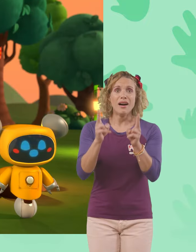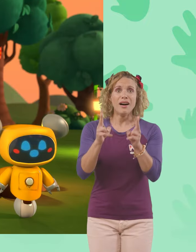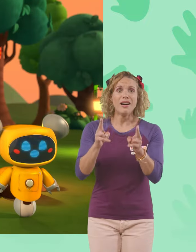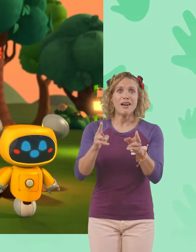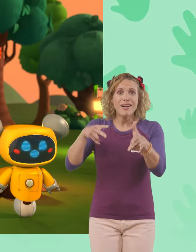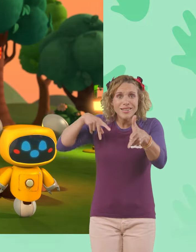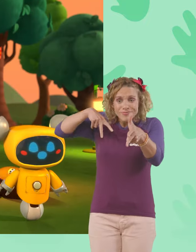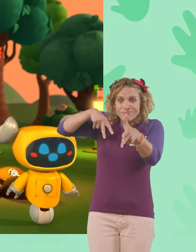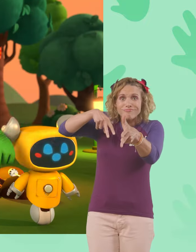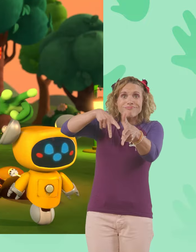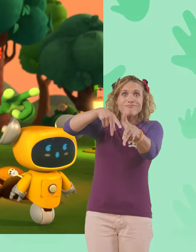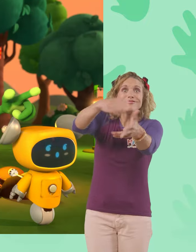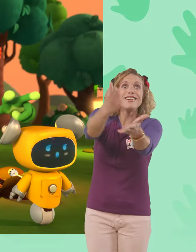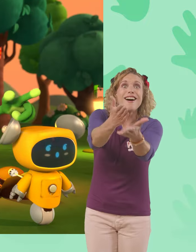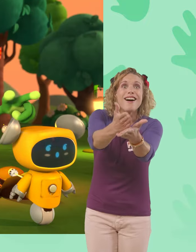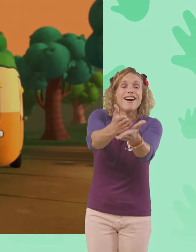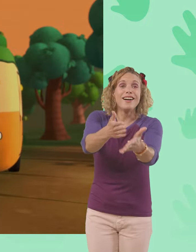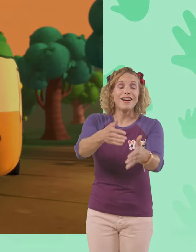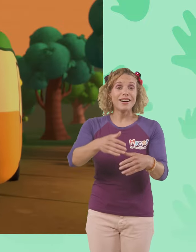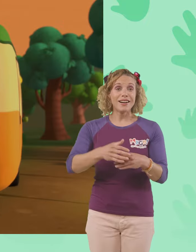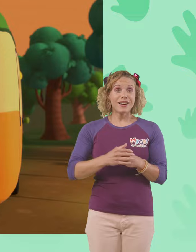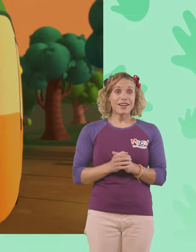Quick! Catch that caravan!